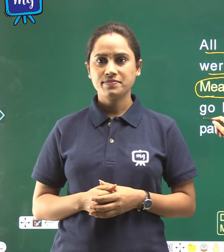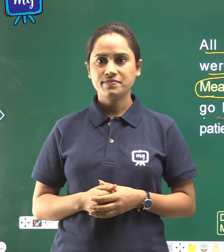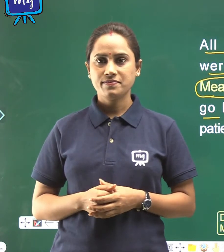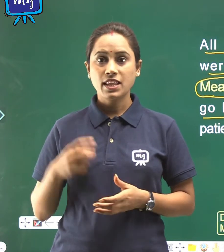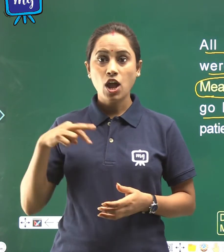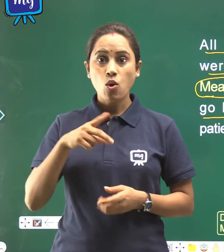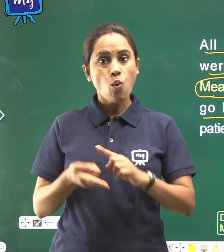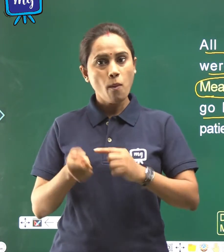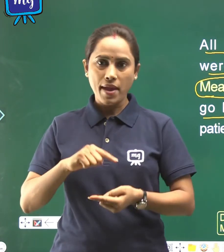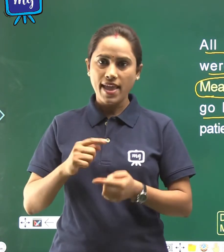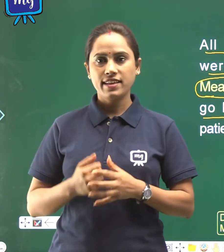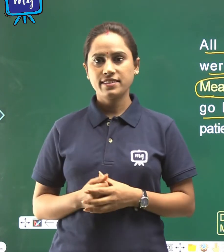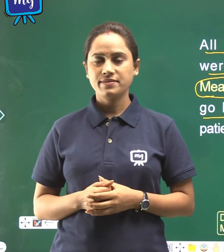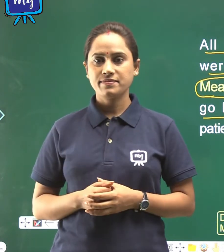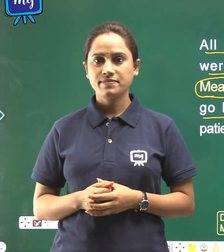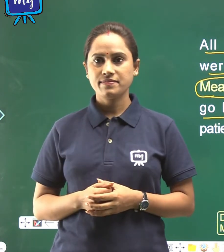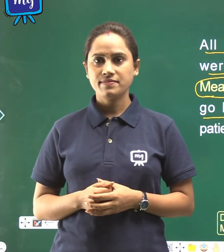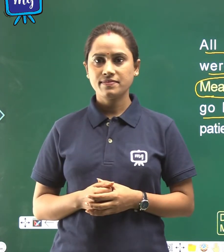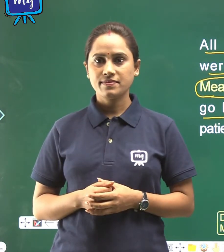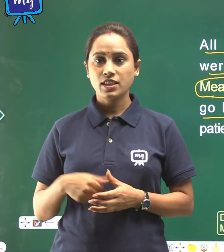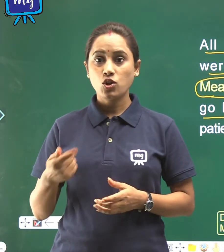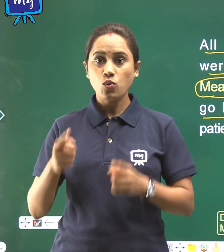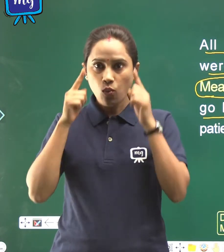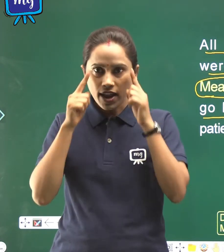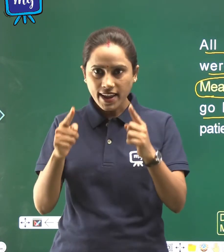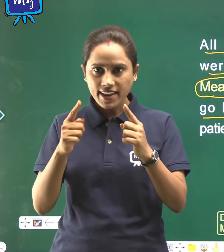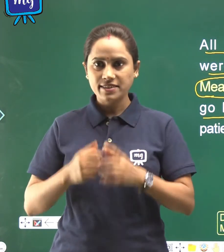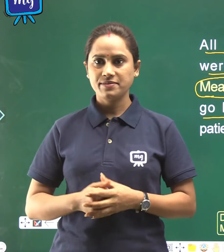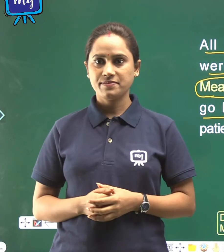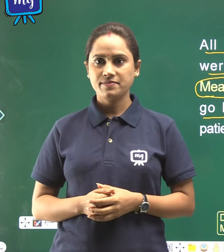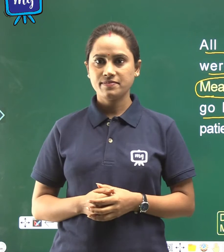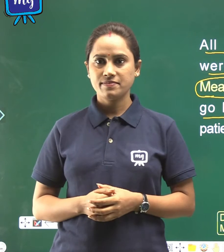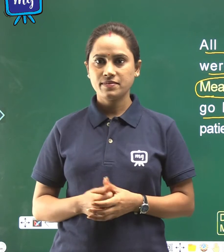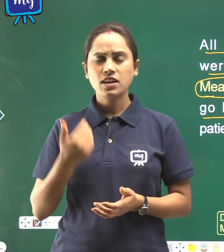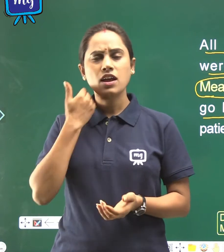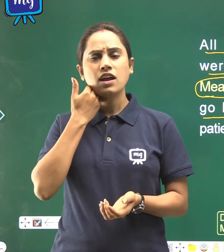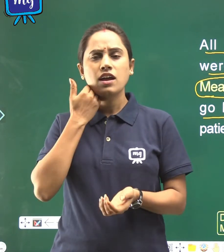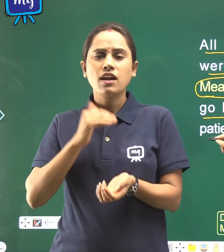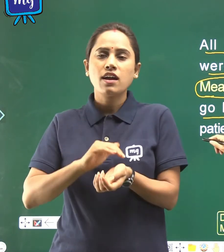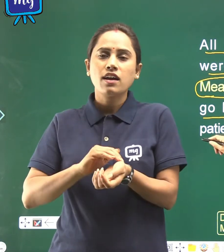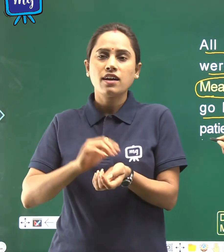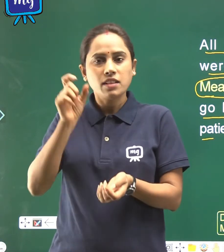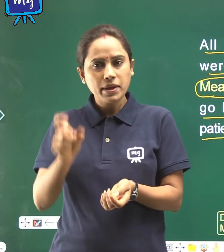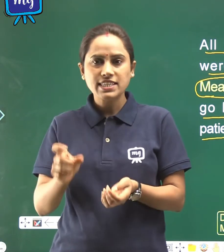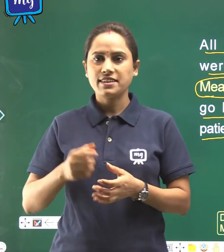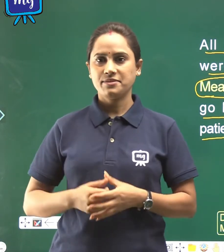go back to attend the patient.